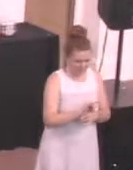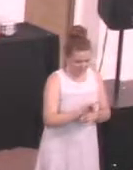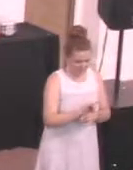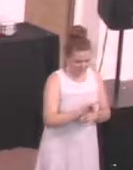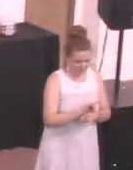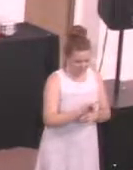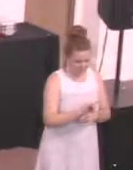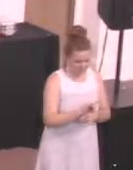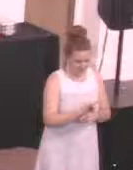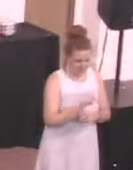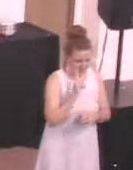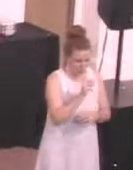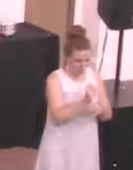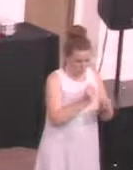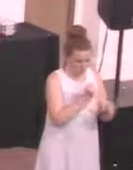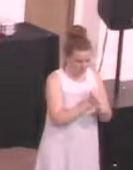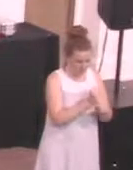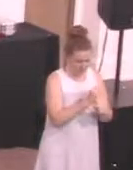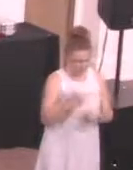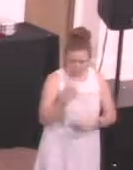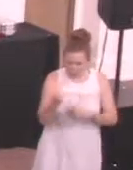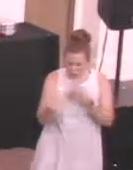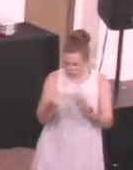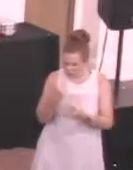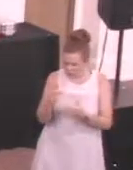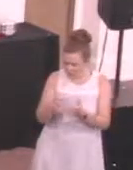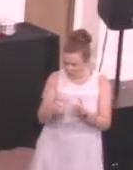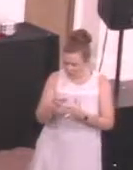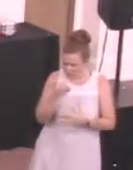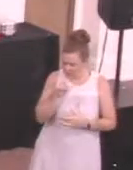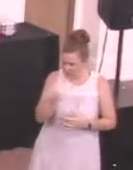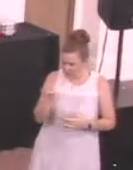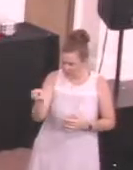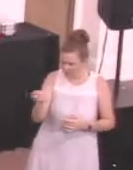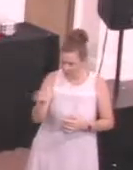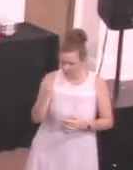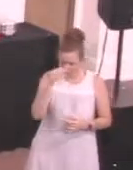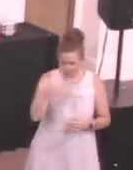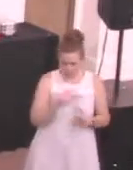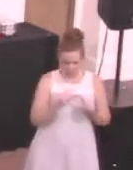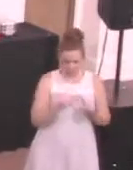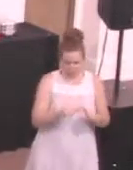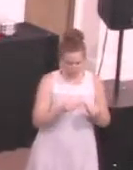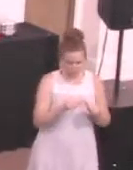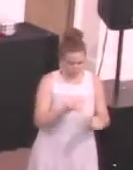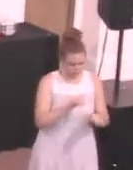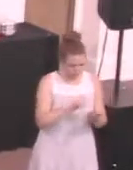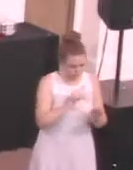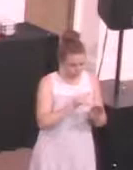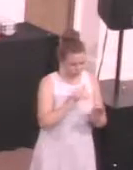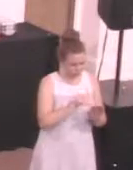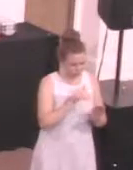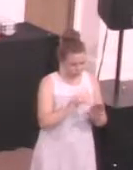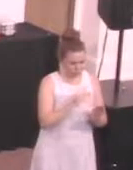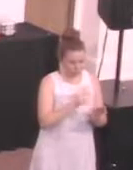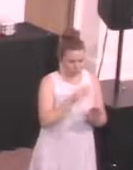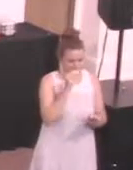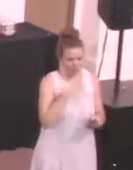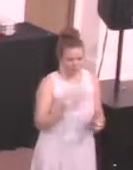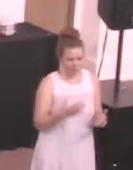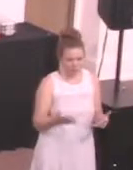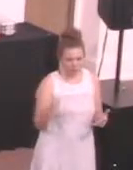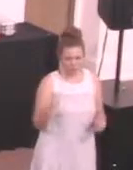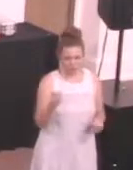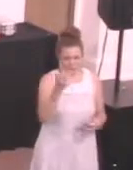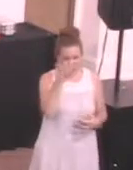Jesus loved me. He was relentless. It was like having lunch at school with a telemarketer. You know what I'm talking about.